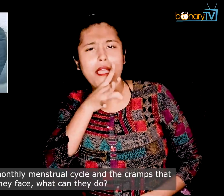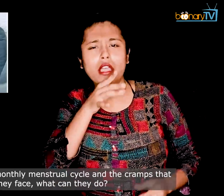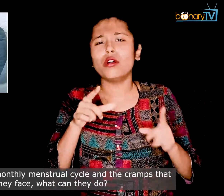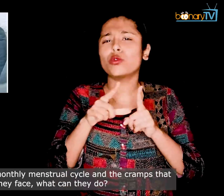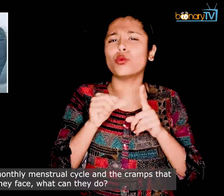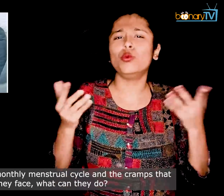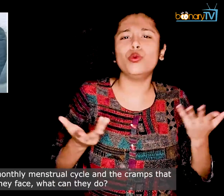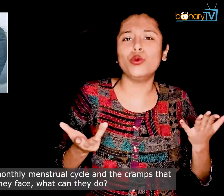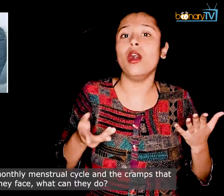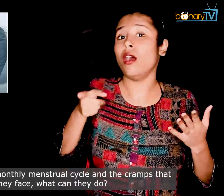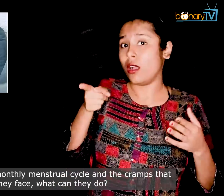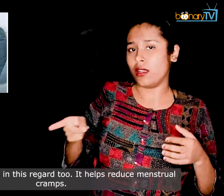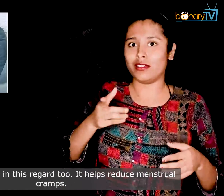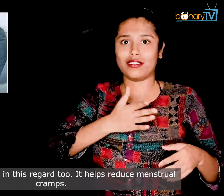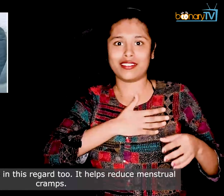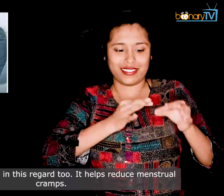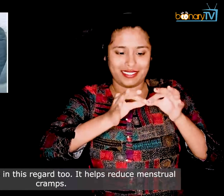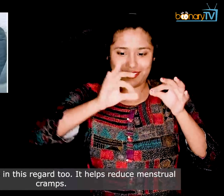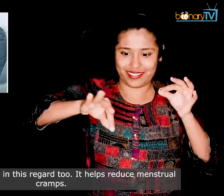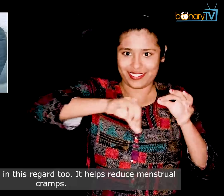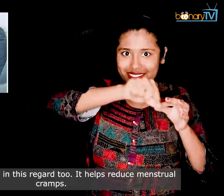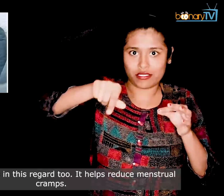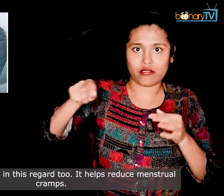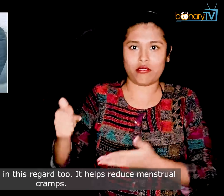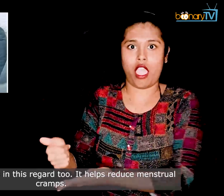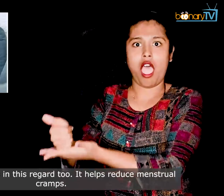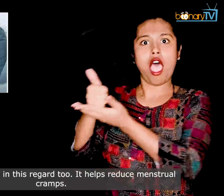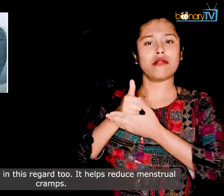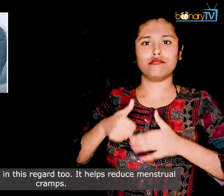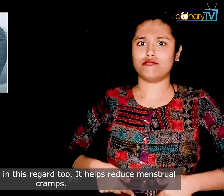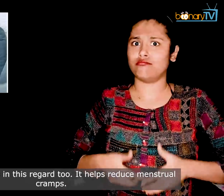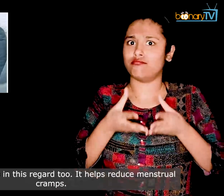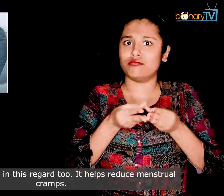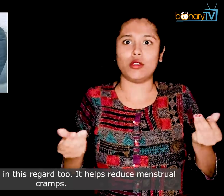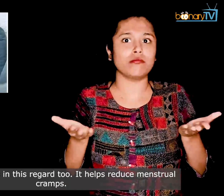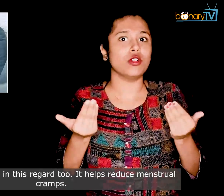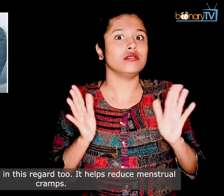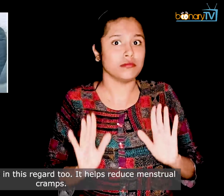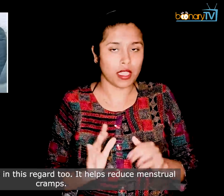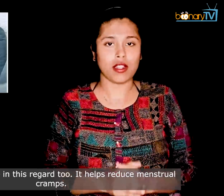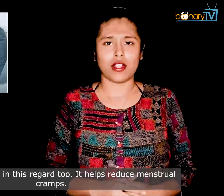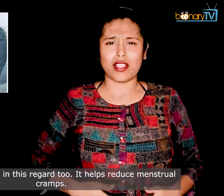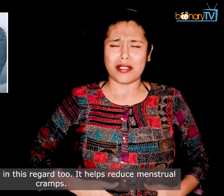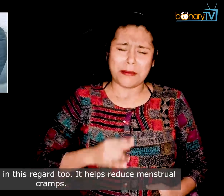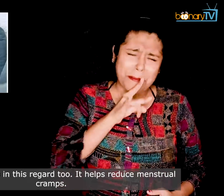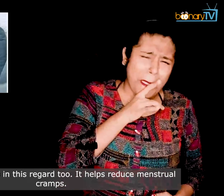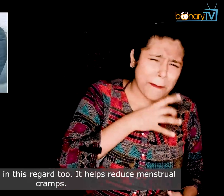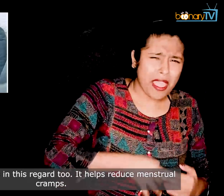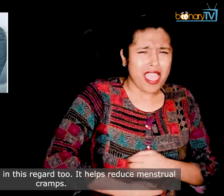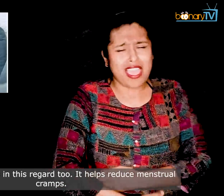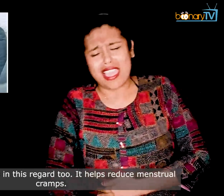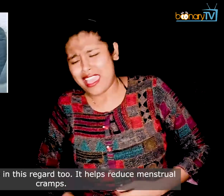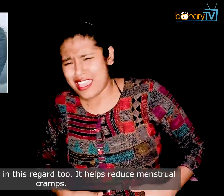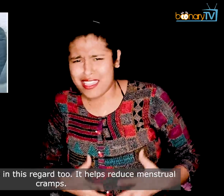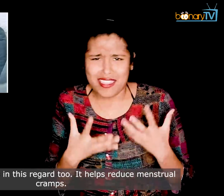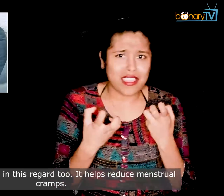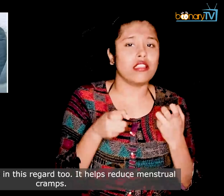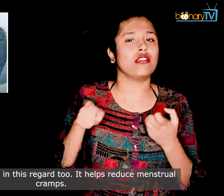do? Coriander can help in this regard too. It helps reduce menstrual